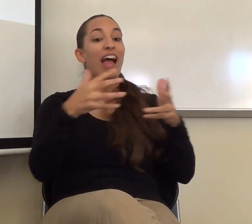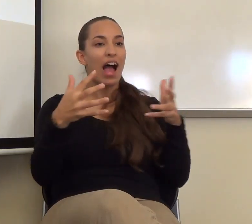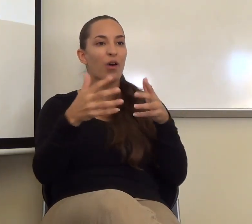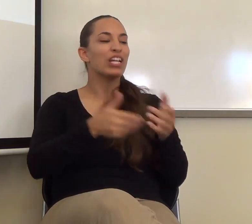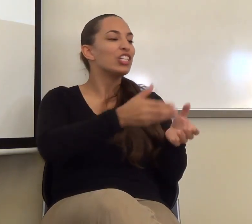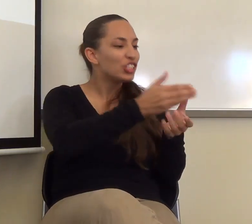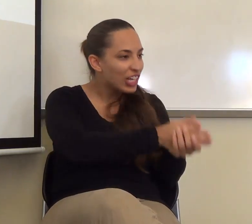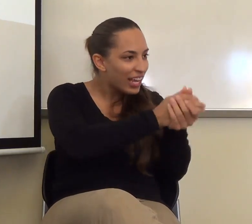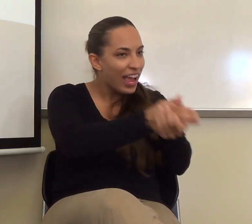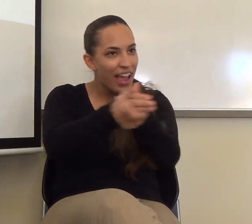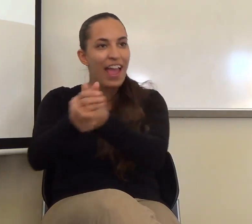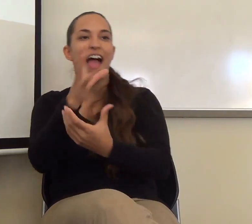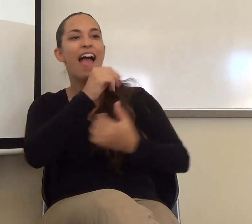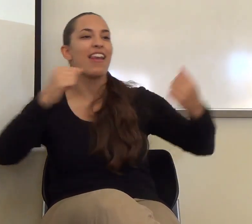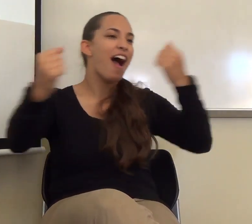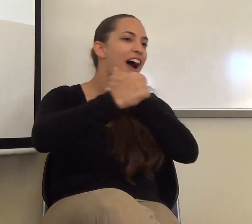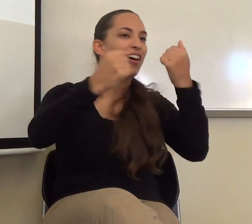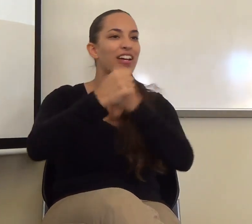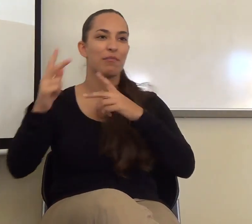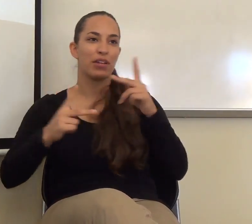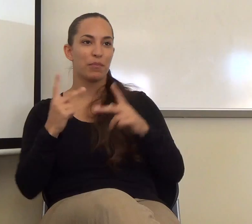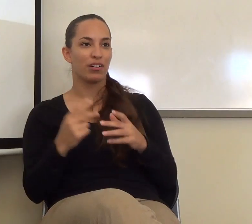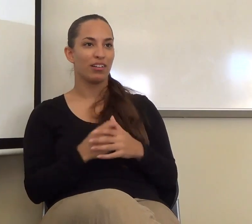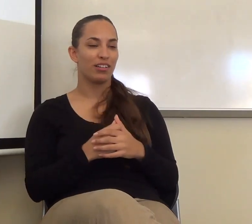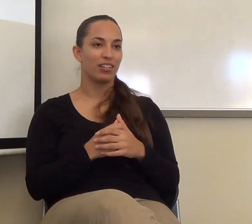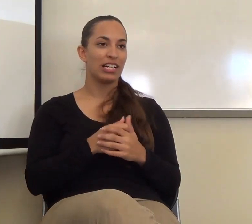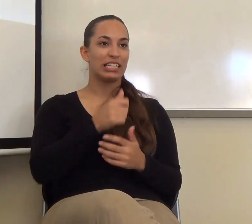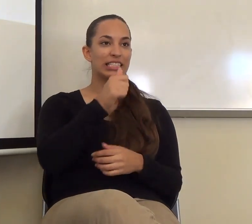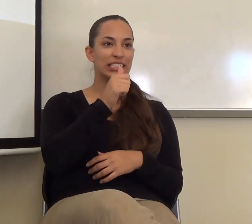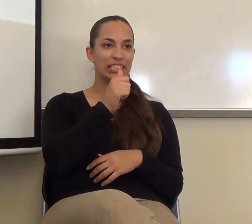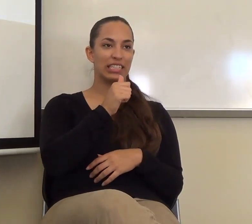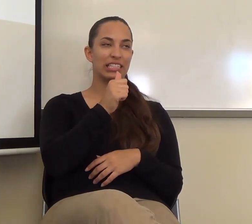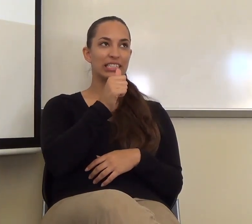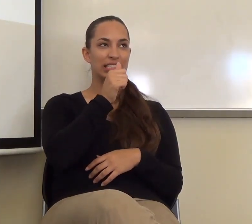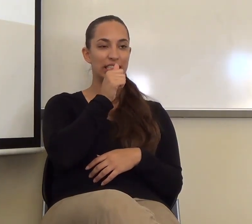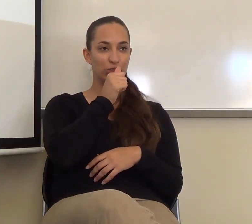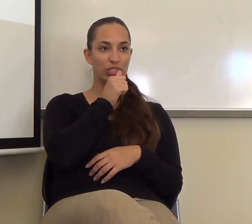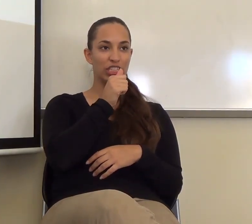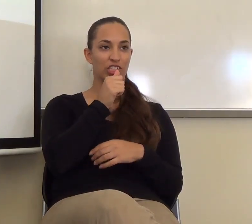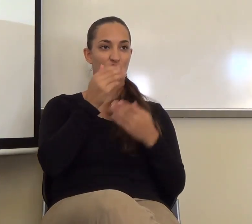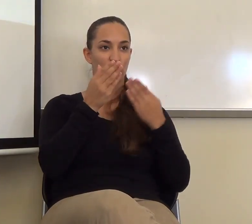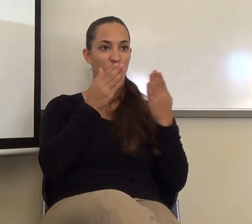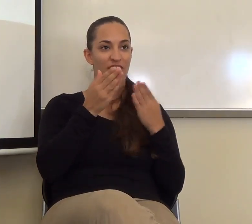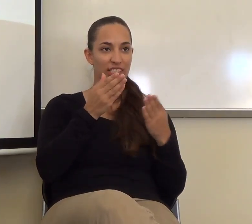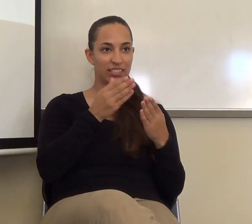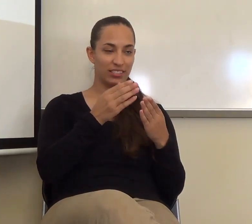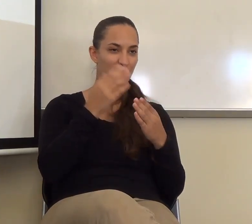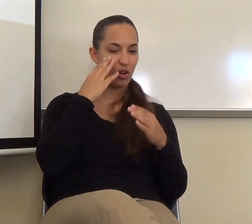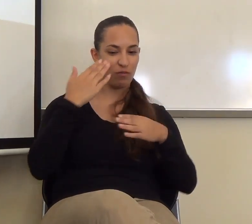In short, he was a nightmare for the Secret Service. Okay,